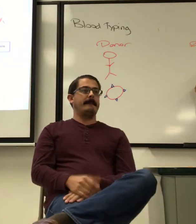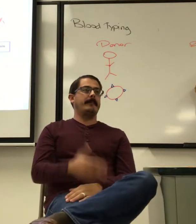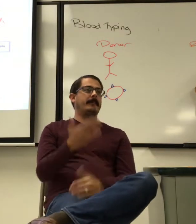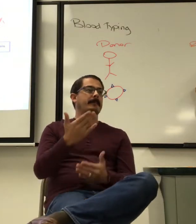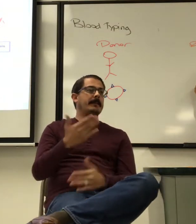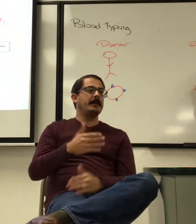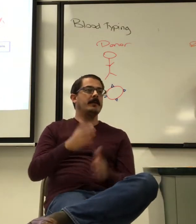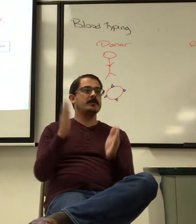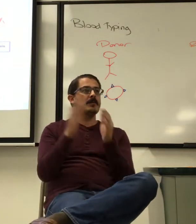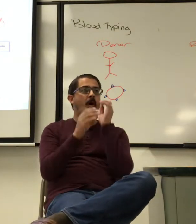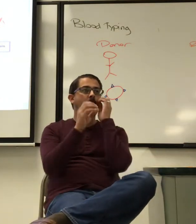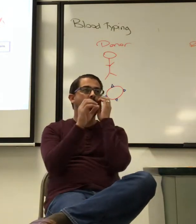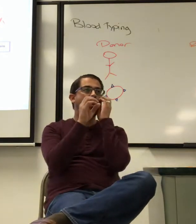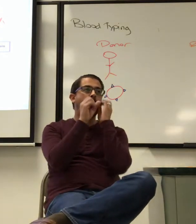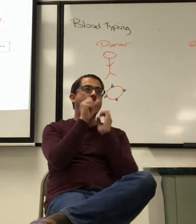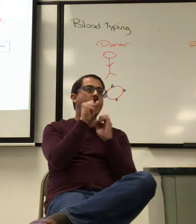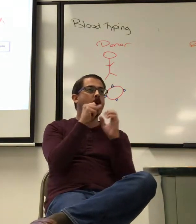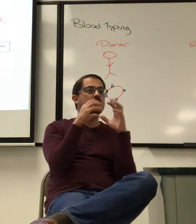balls.